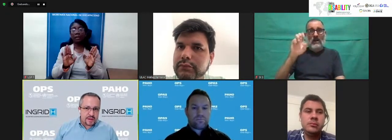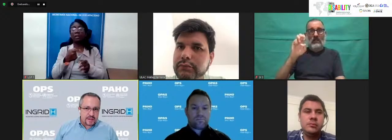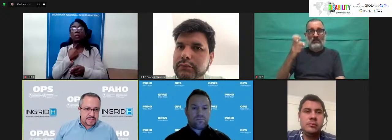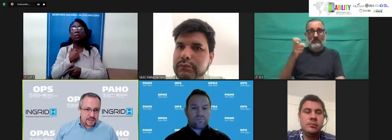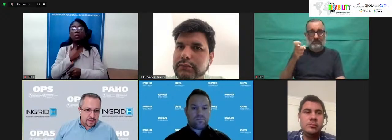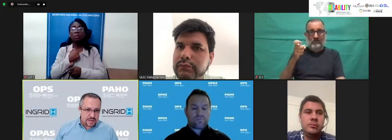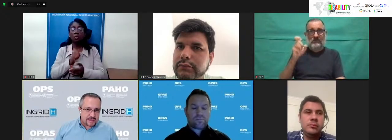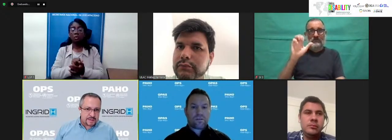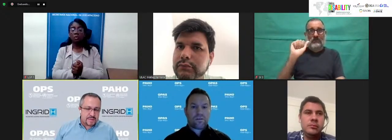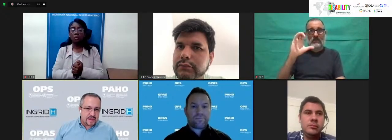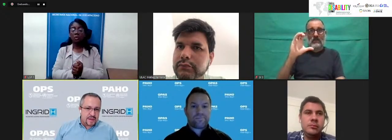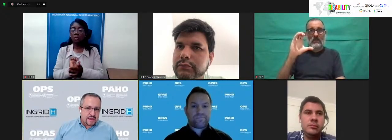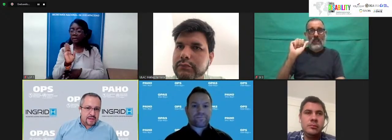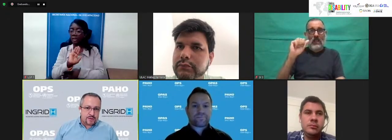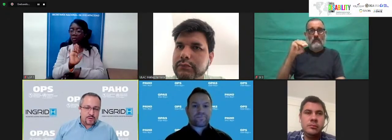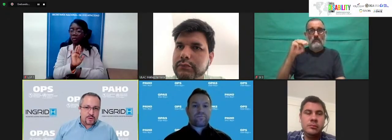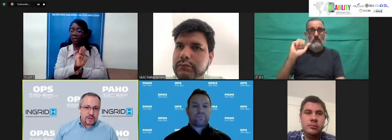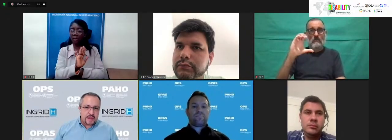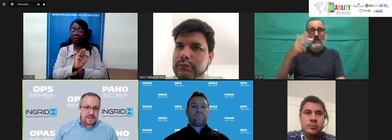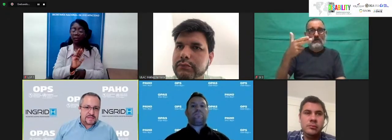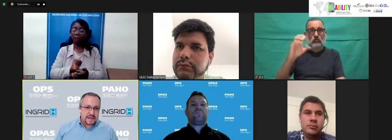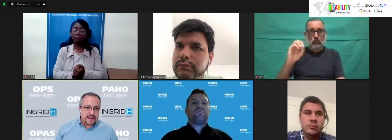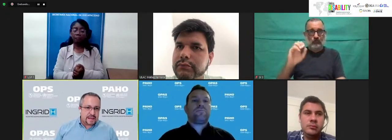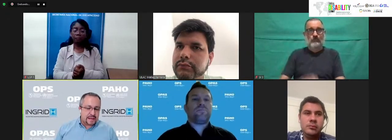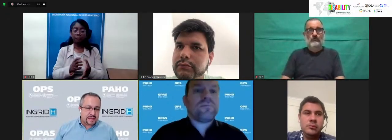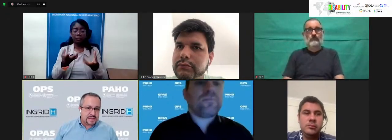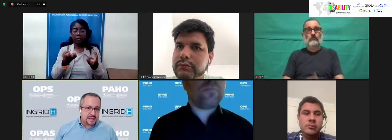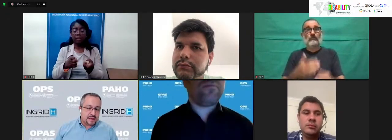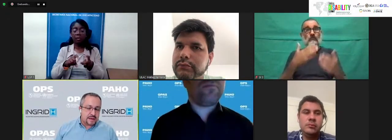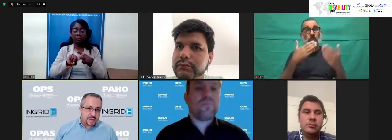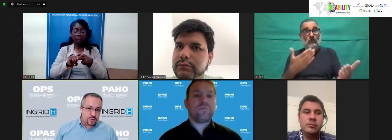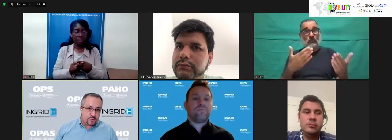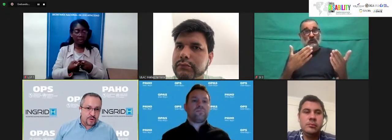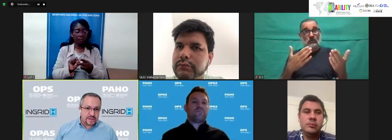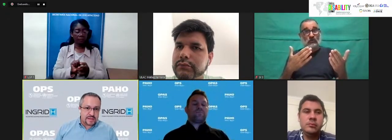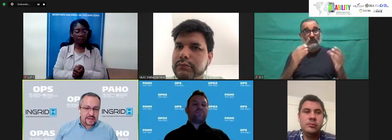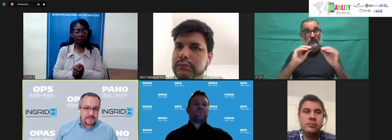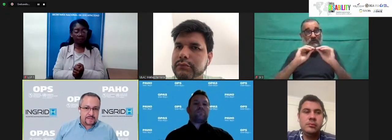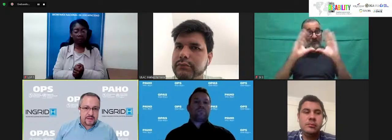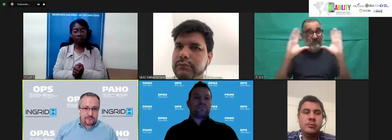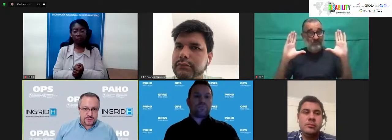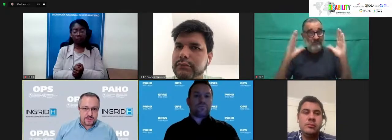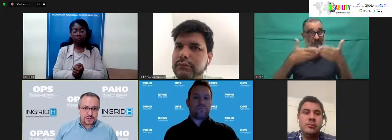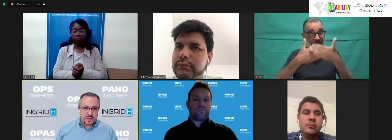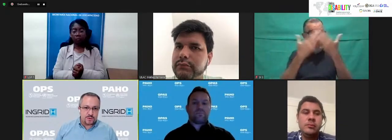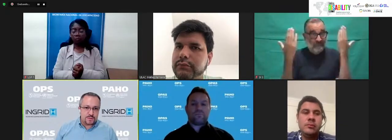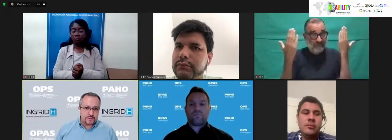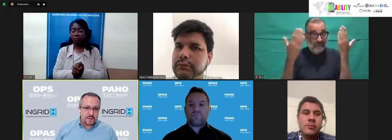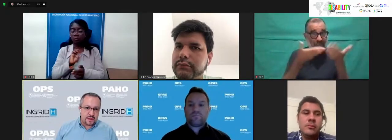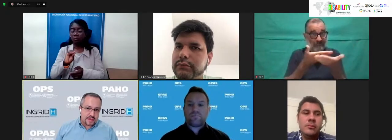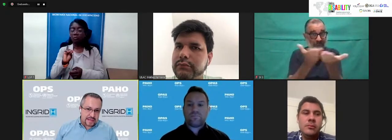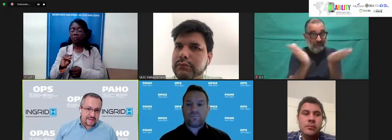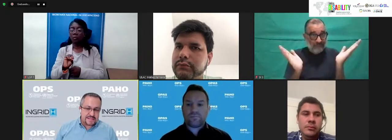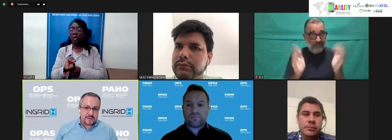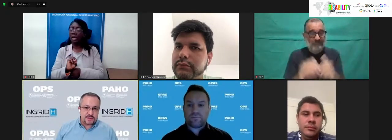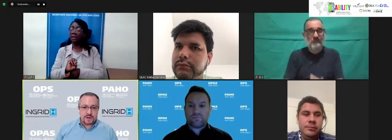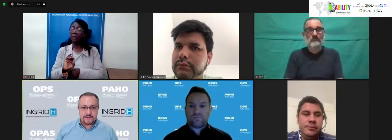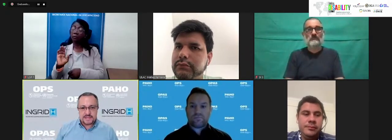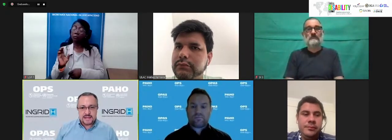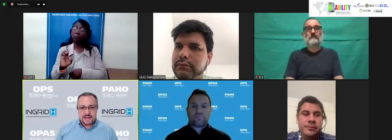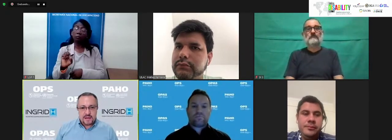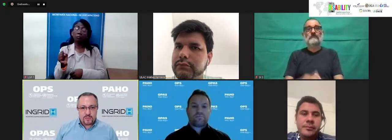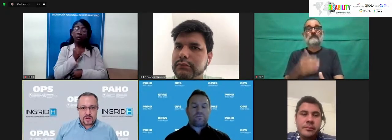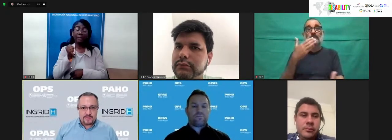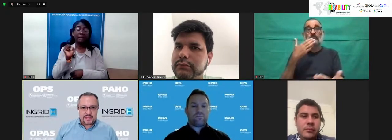matthias and very pleased to greet you i would like to begin by